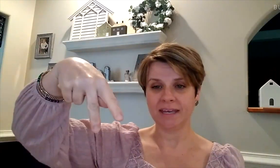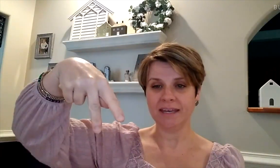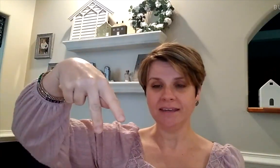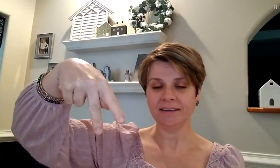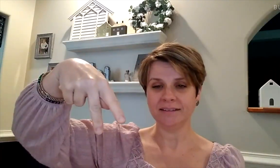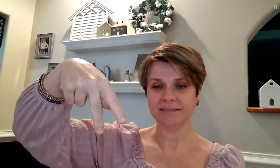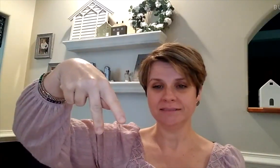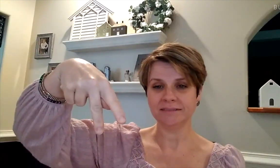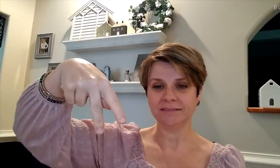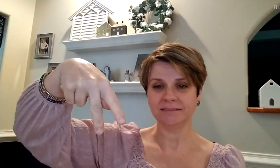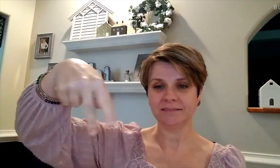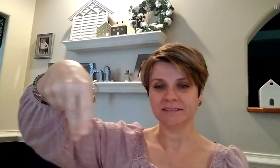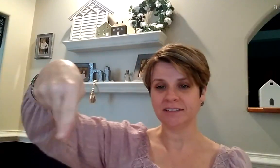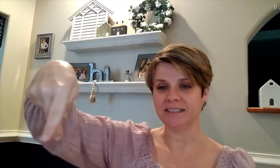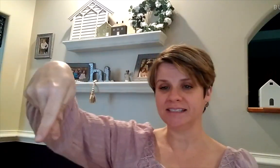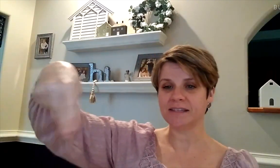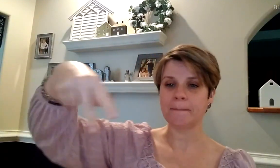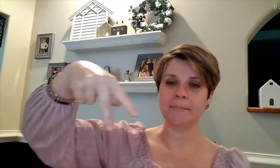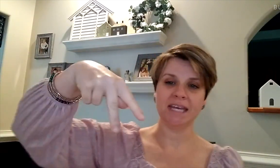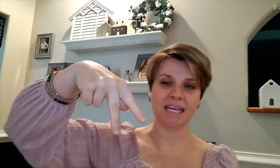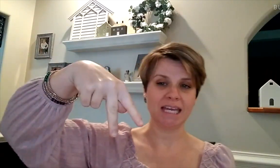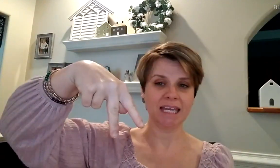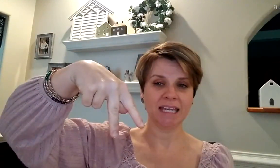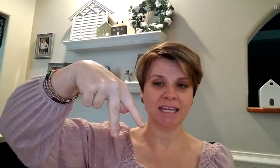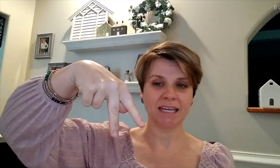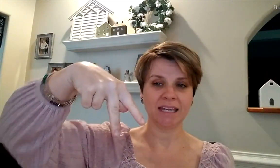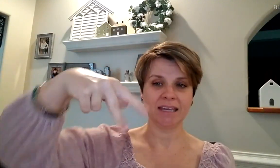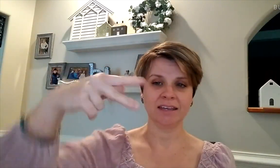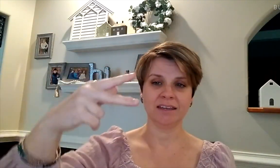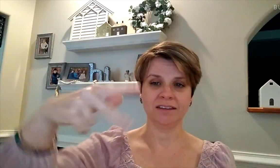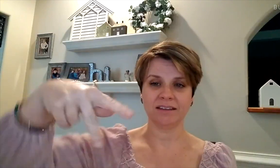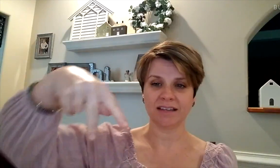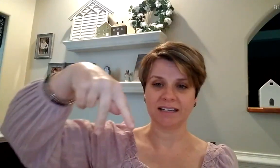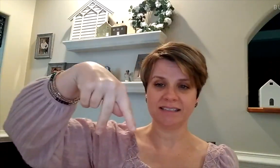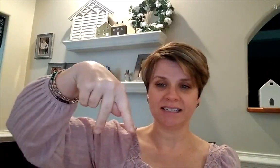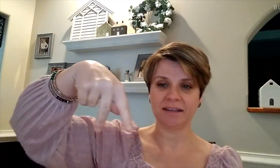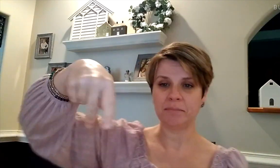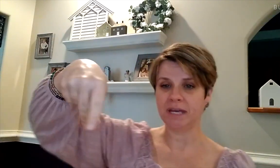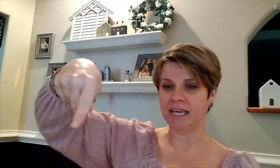P, so this is P, you can kind of see, P,